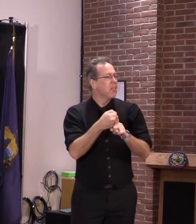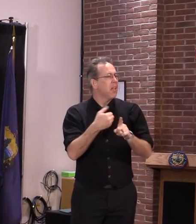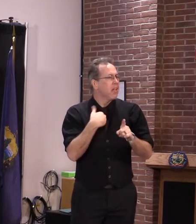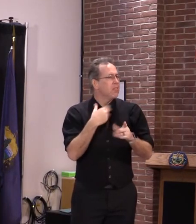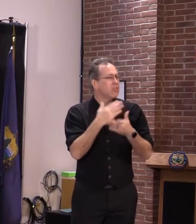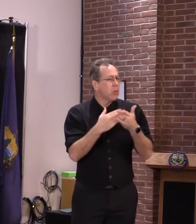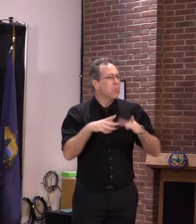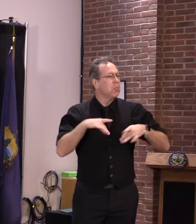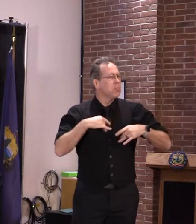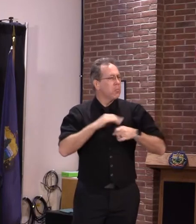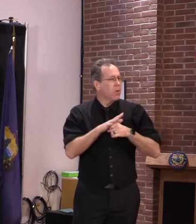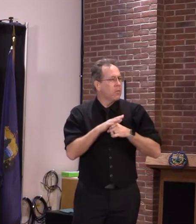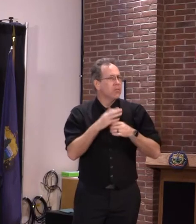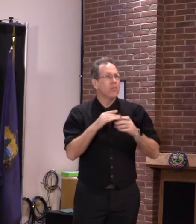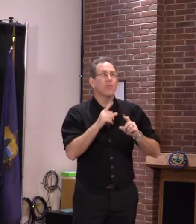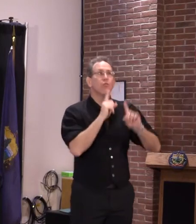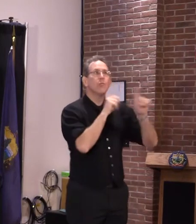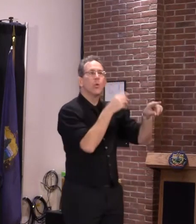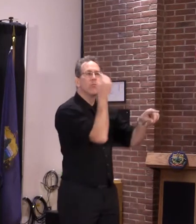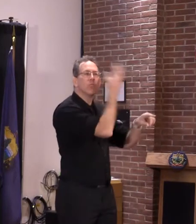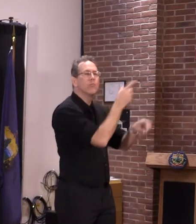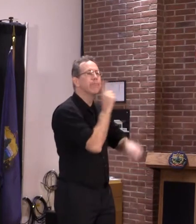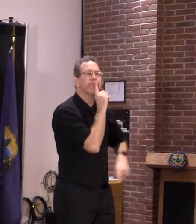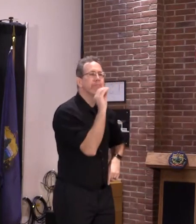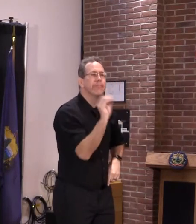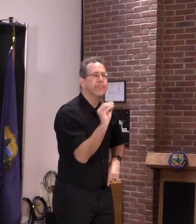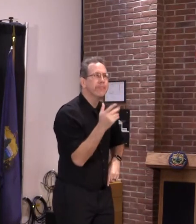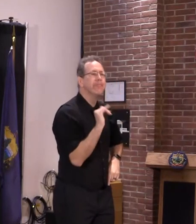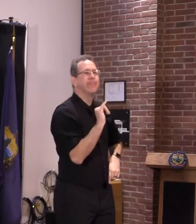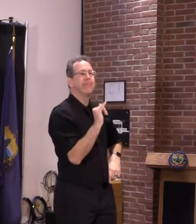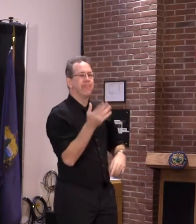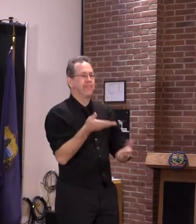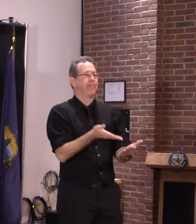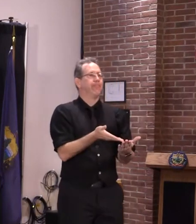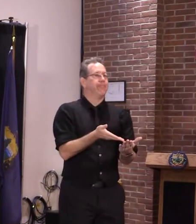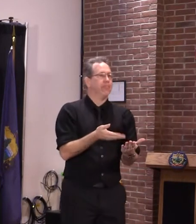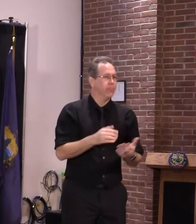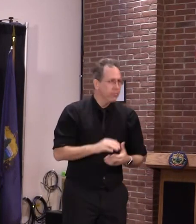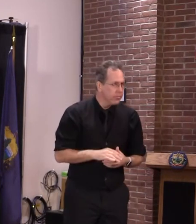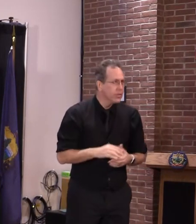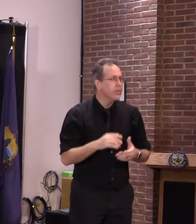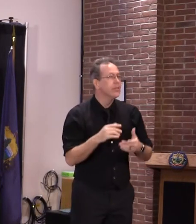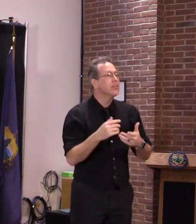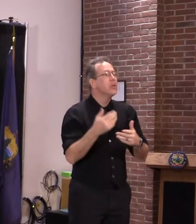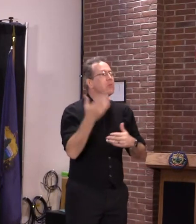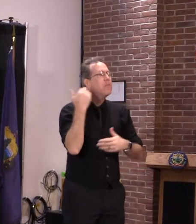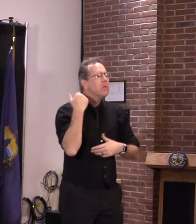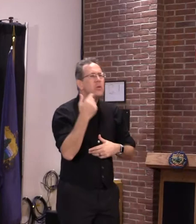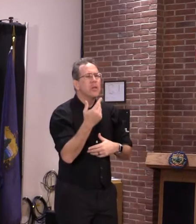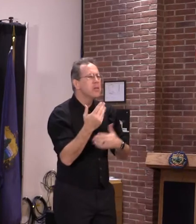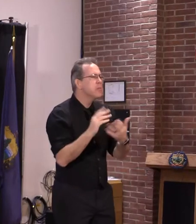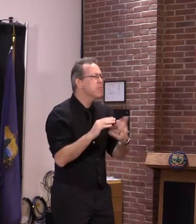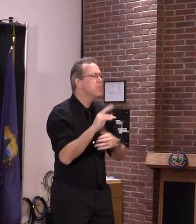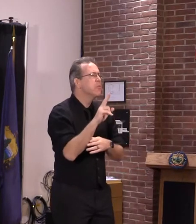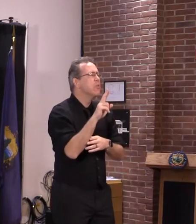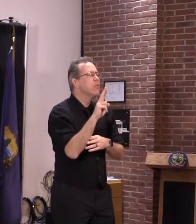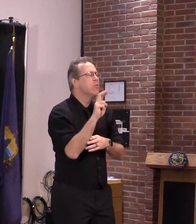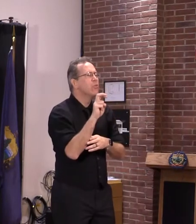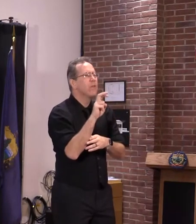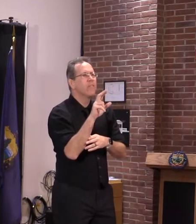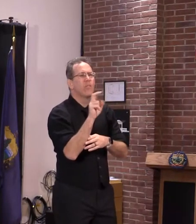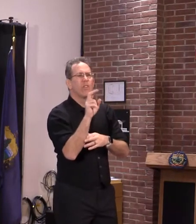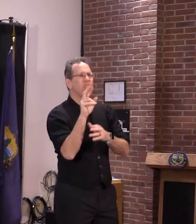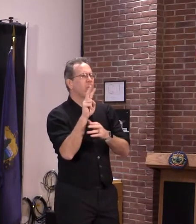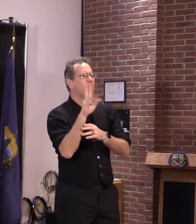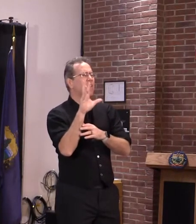you know, the actual amount of infections that are occurring. That used to be like two and a half times maybe. With Omicron, the